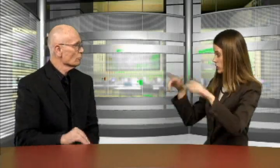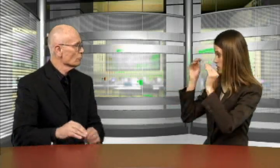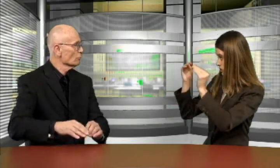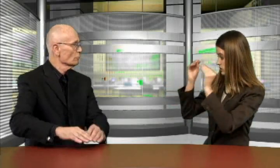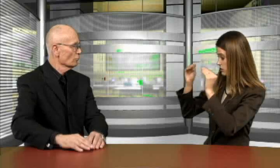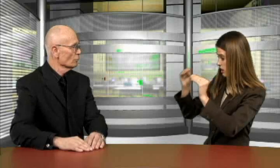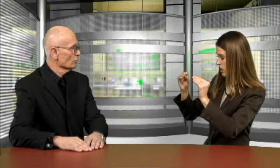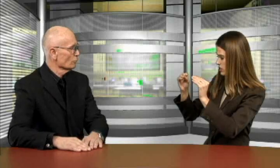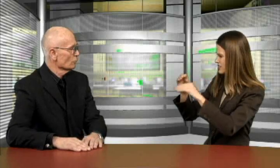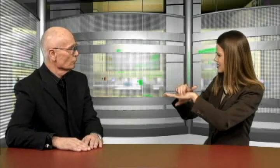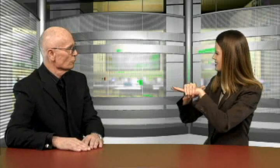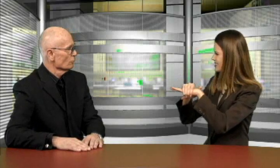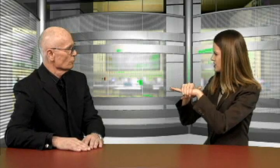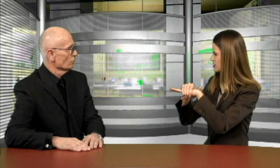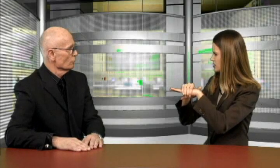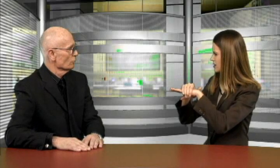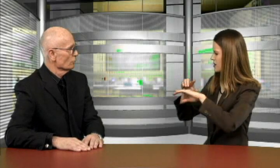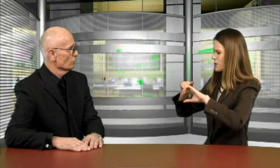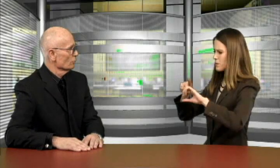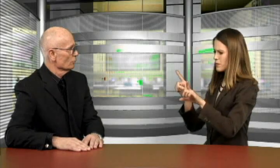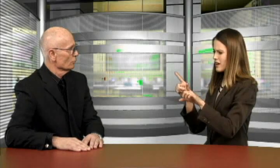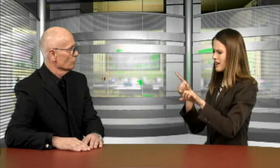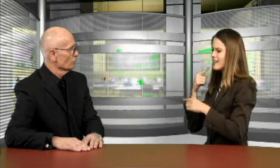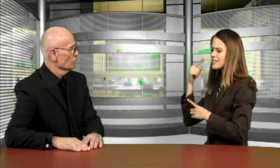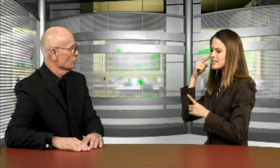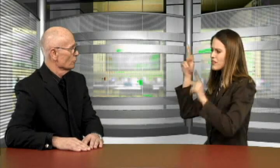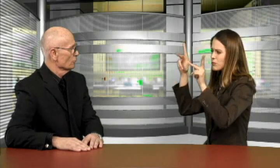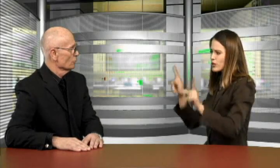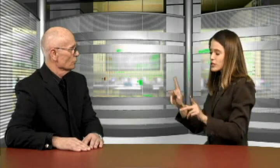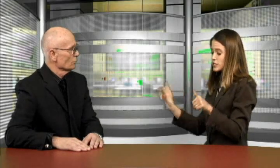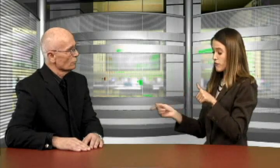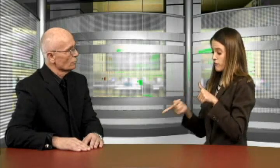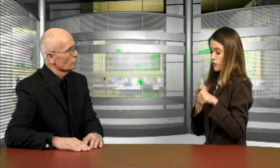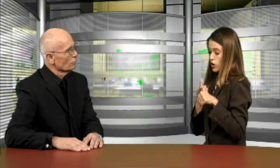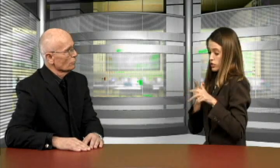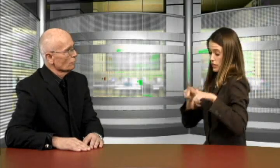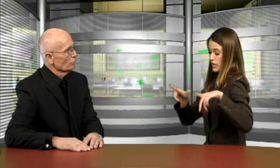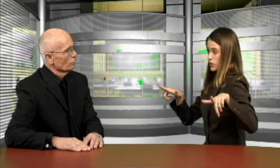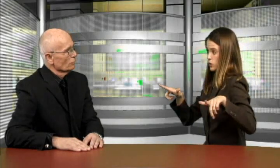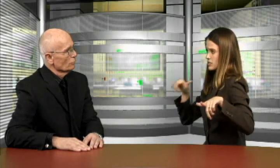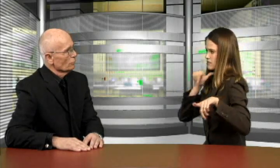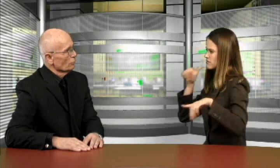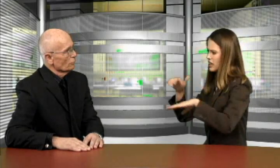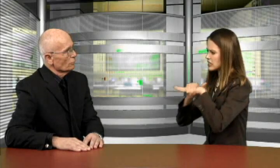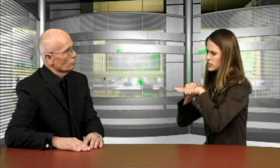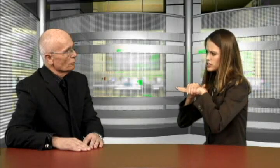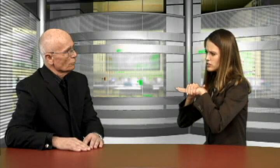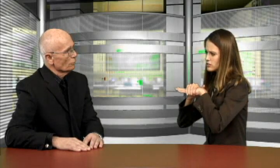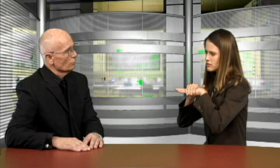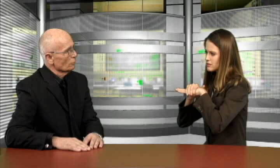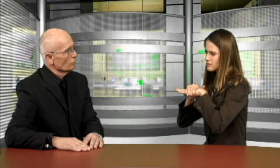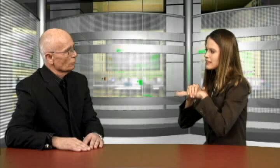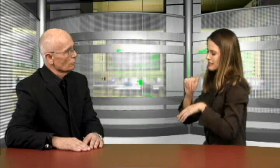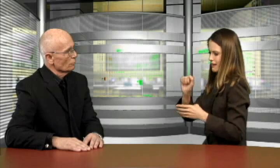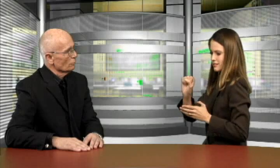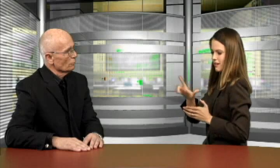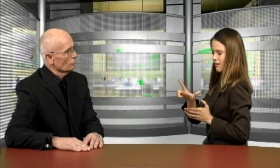school and their first language that's taught is English. But a deaf person's first natural language is not English,